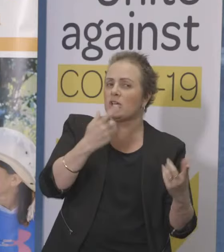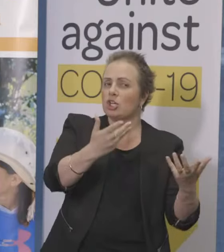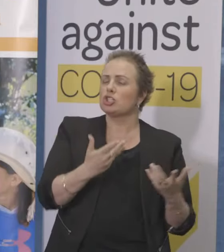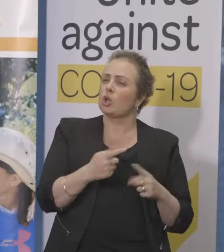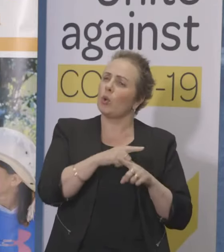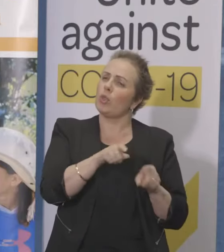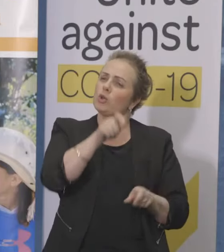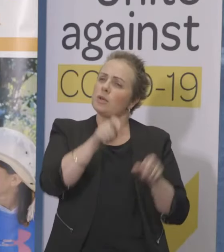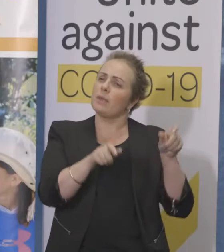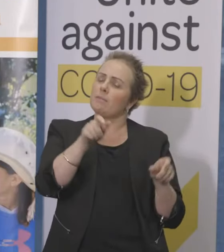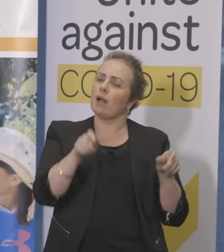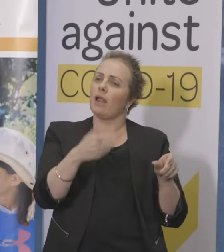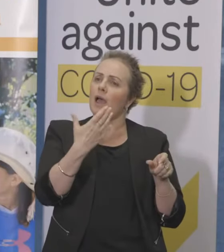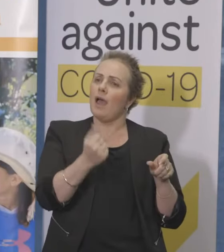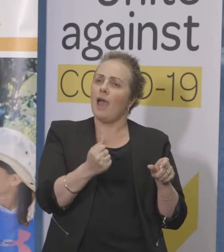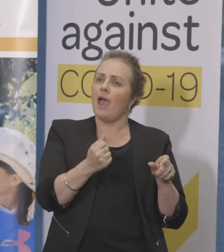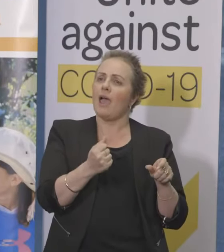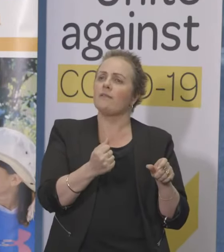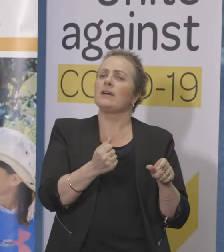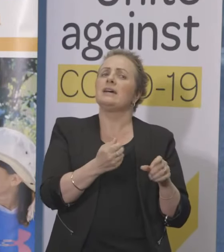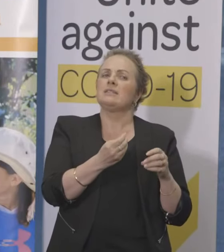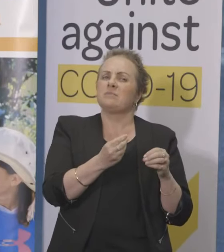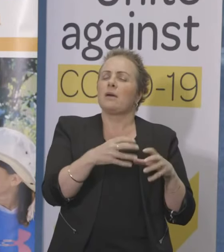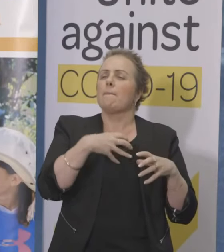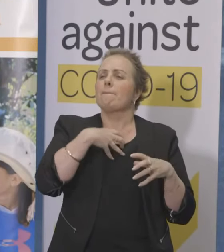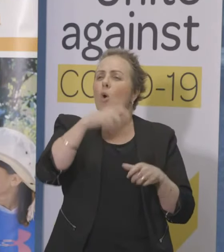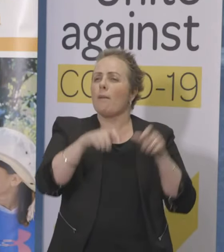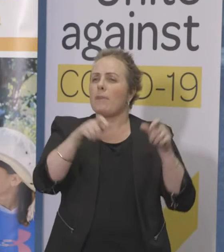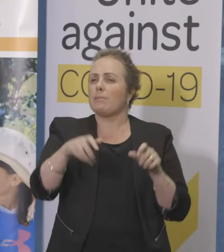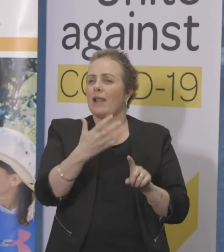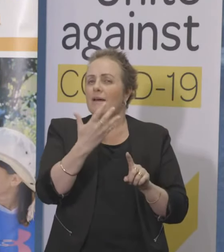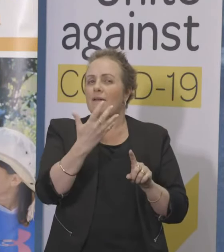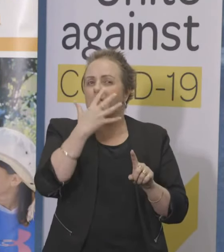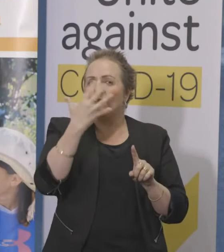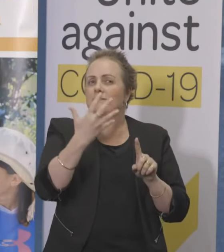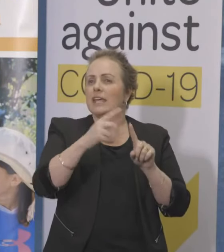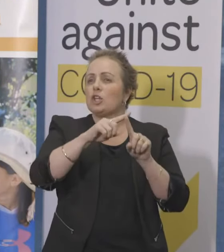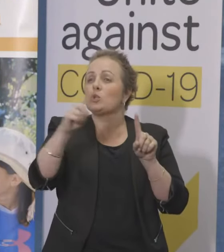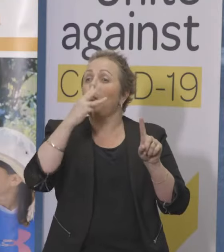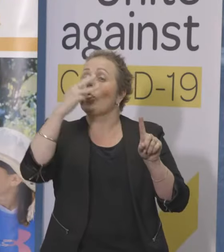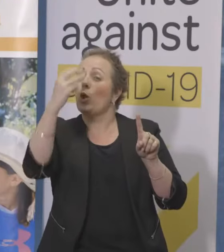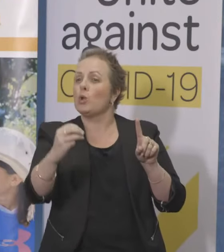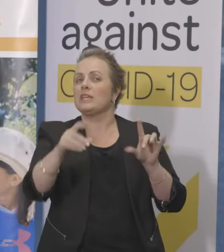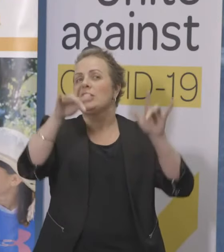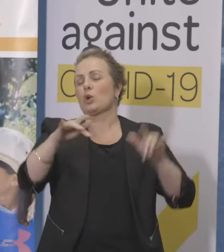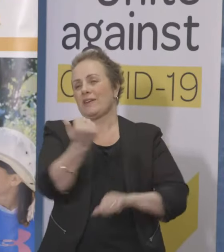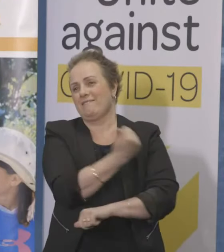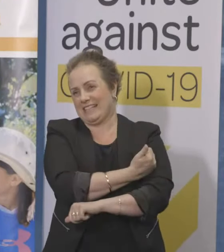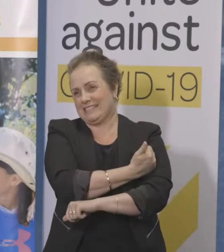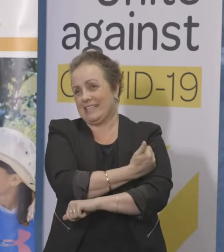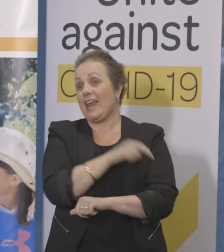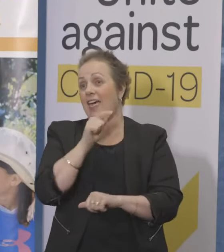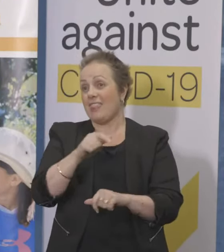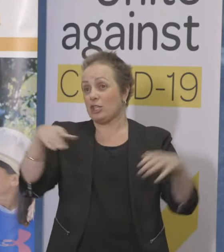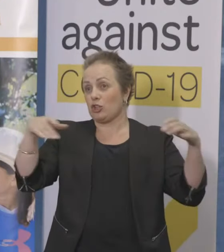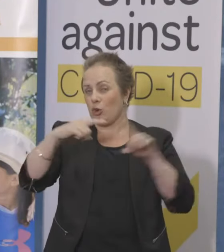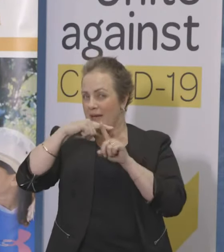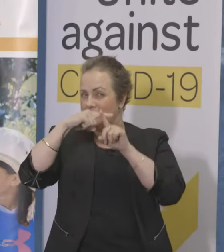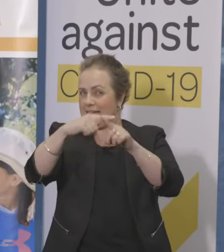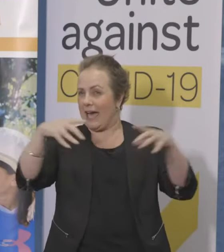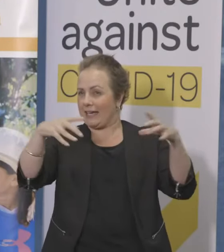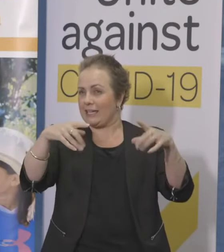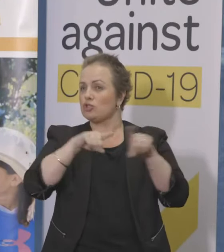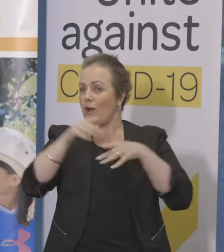have a larger group of unvaccinated, that's between that 15 and 30-year-old group, and that's the group that we are particularly starting